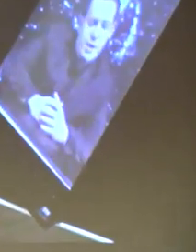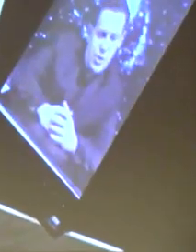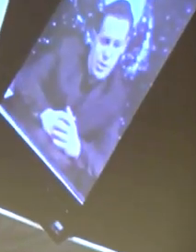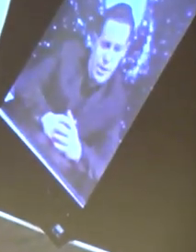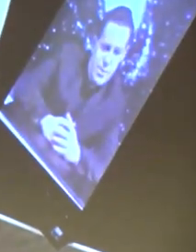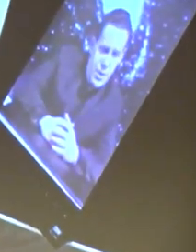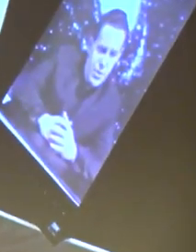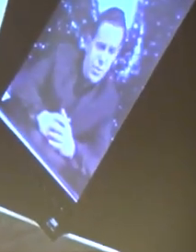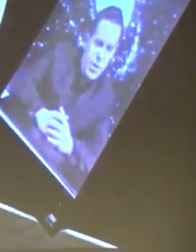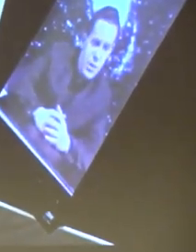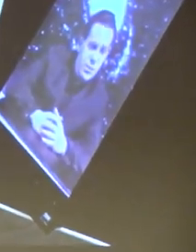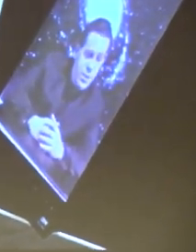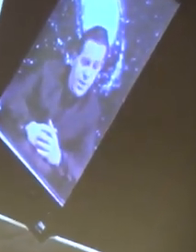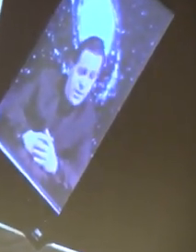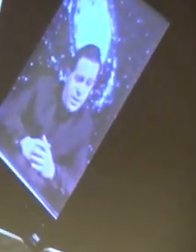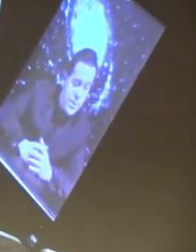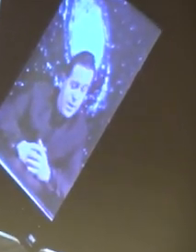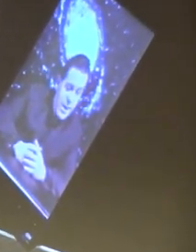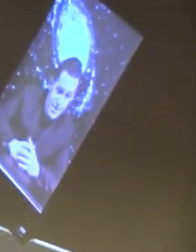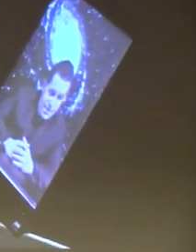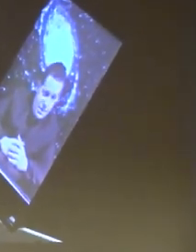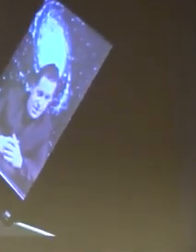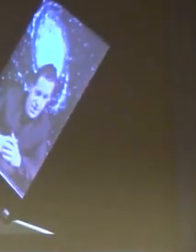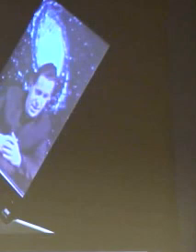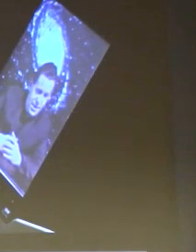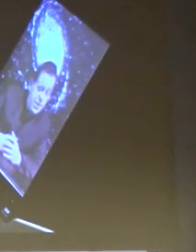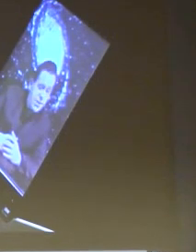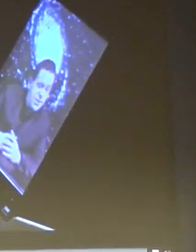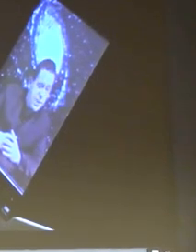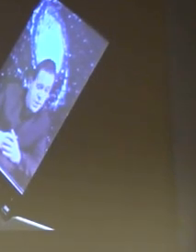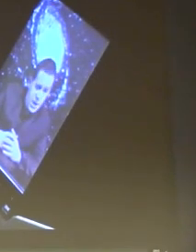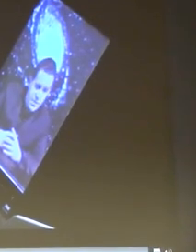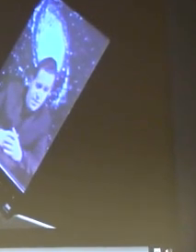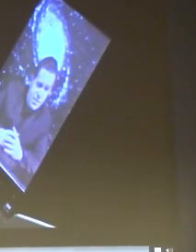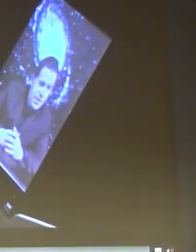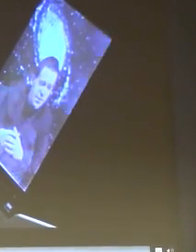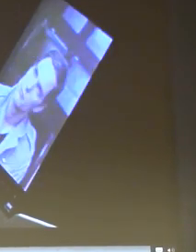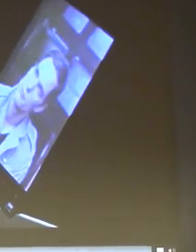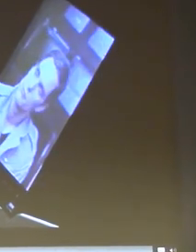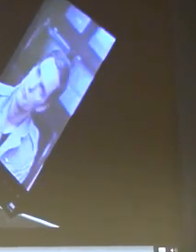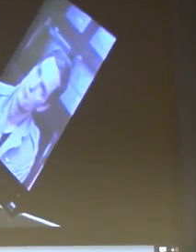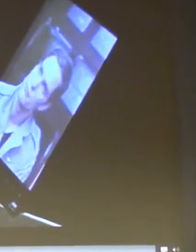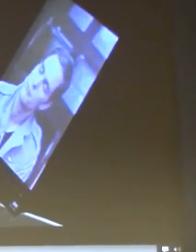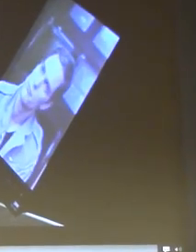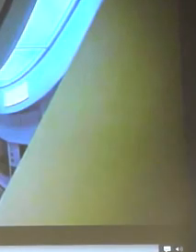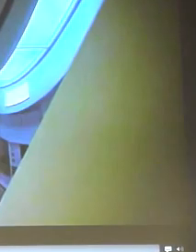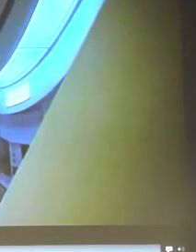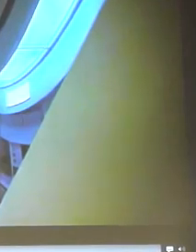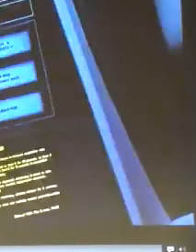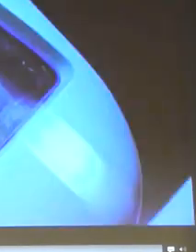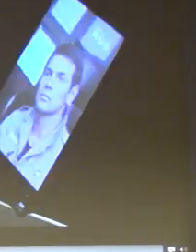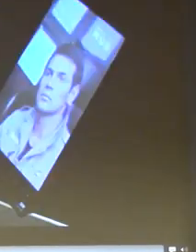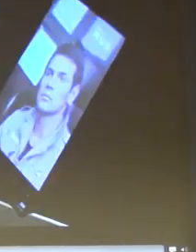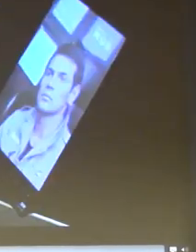Although hibernation has been used on previous space efforts, this is the first time that men have been put into